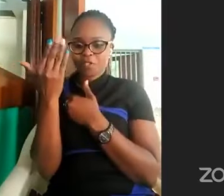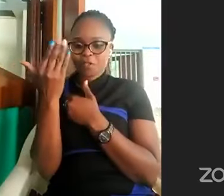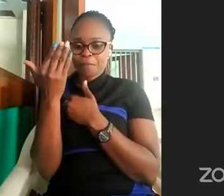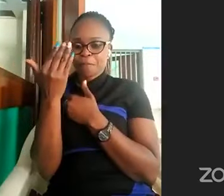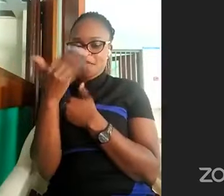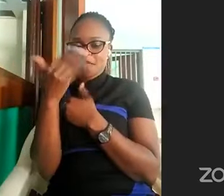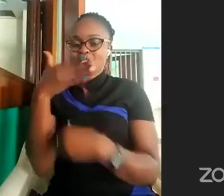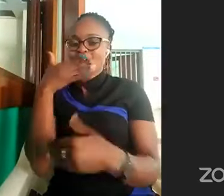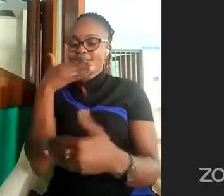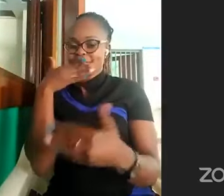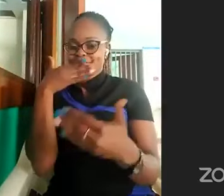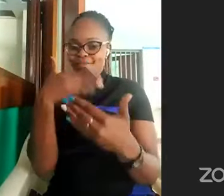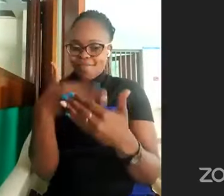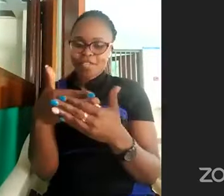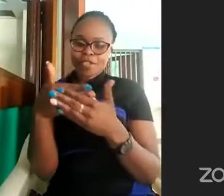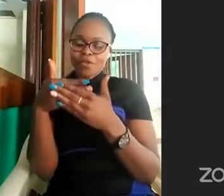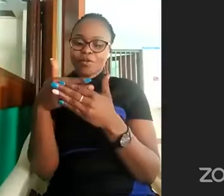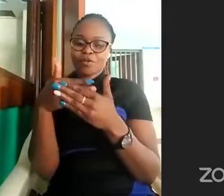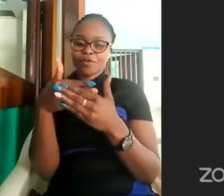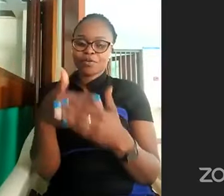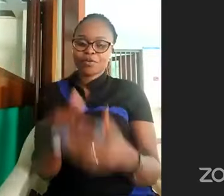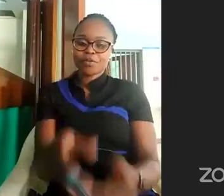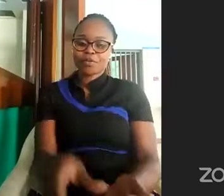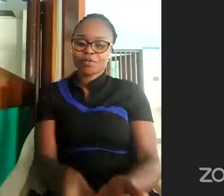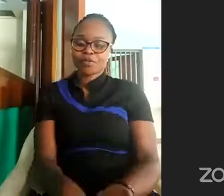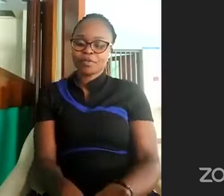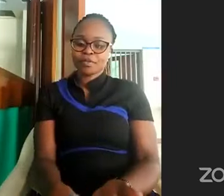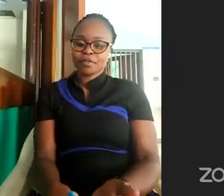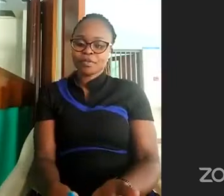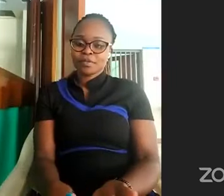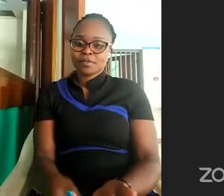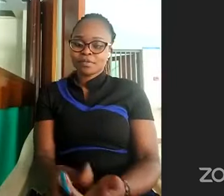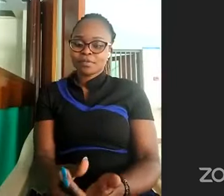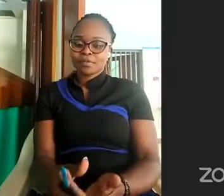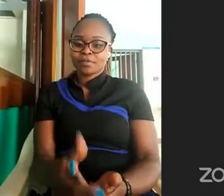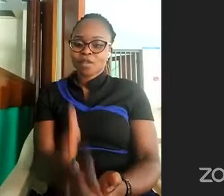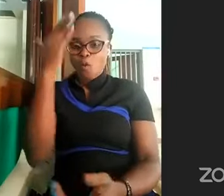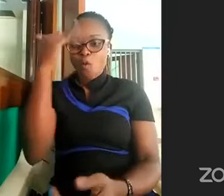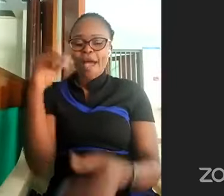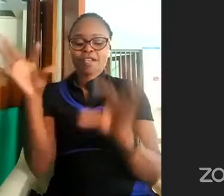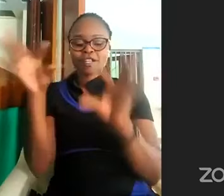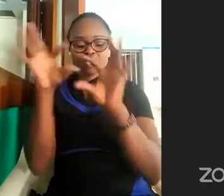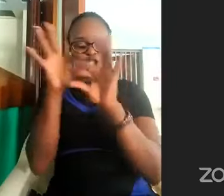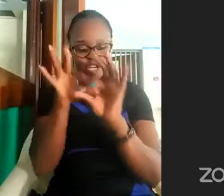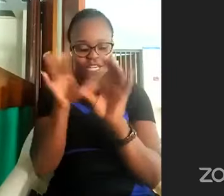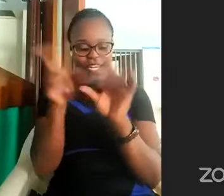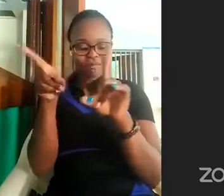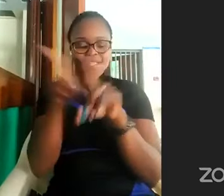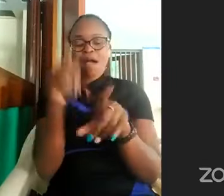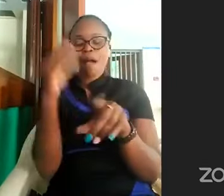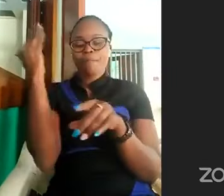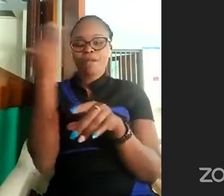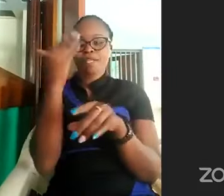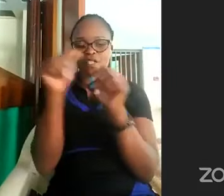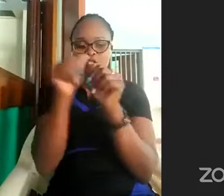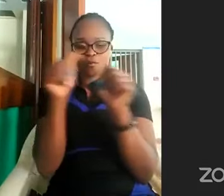also that you are able to join us and also share with us your points. So I'll go back to the chats. Madam